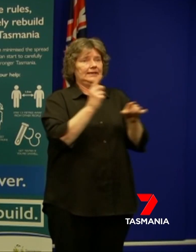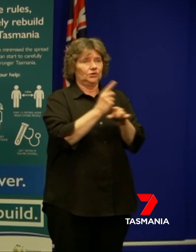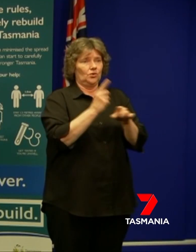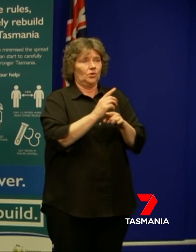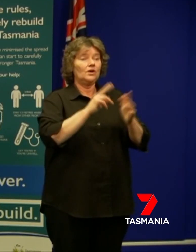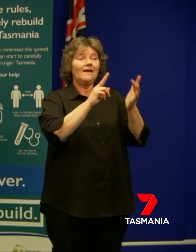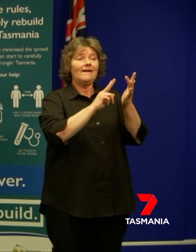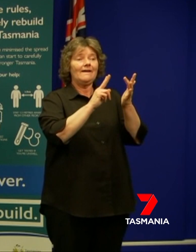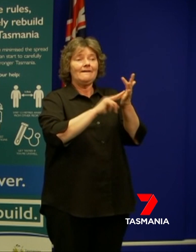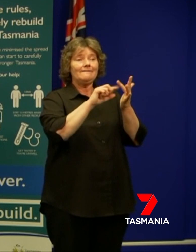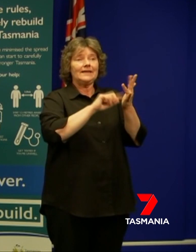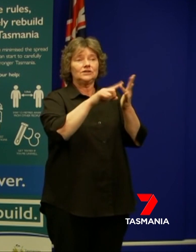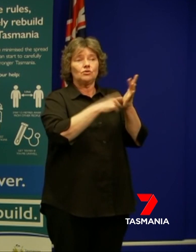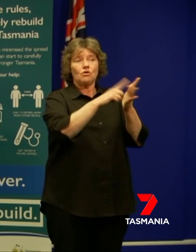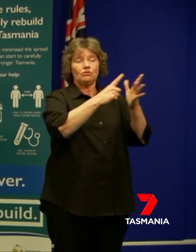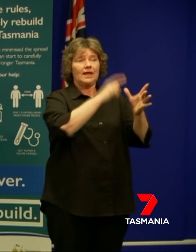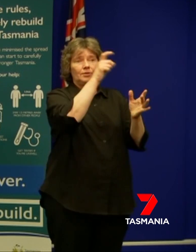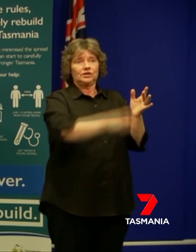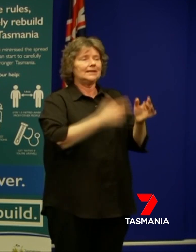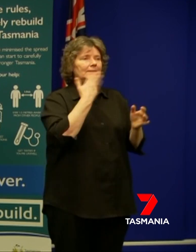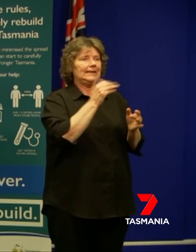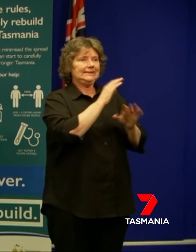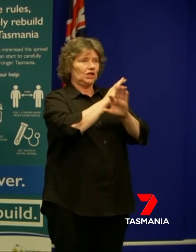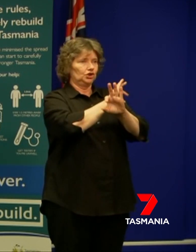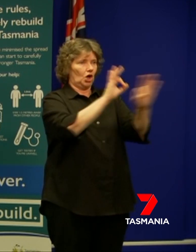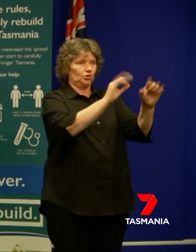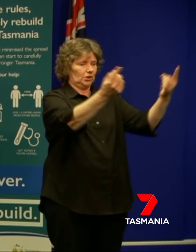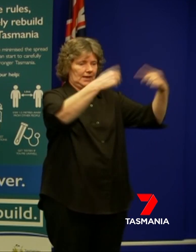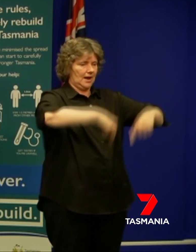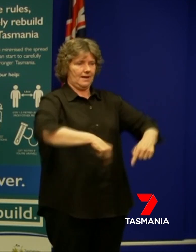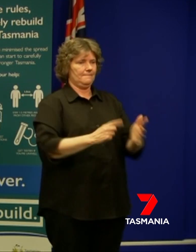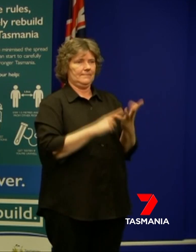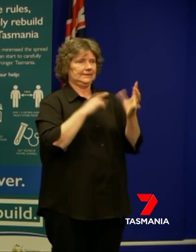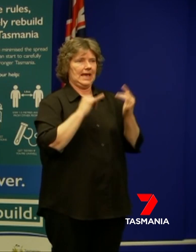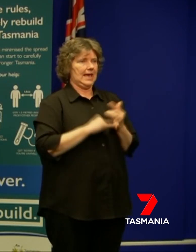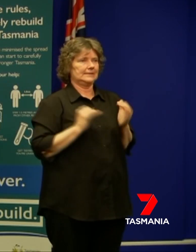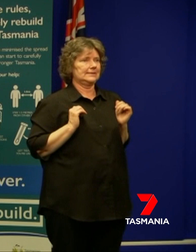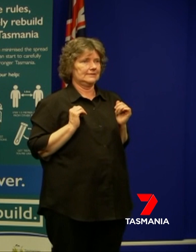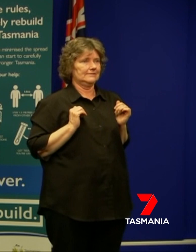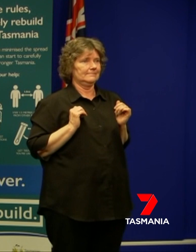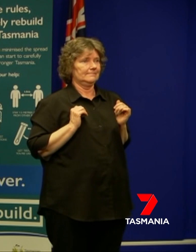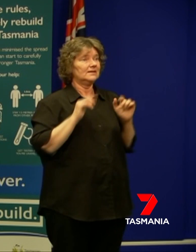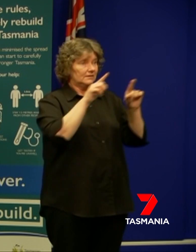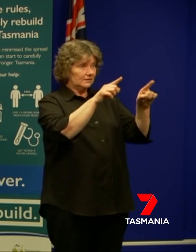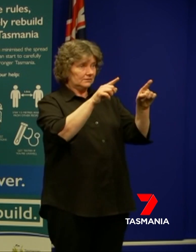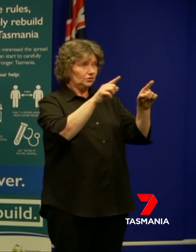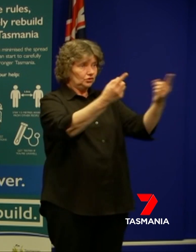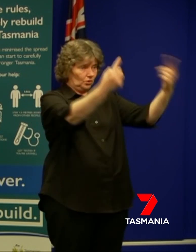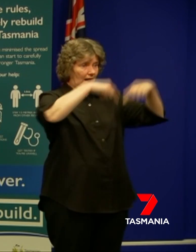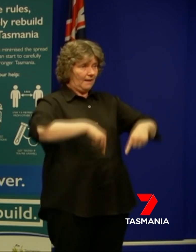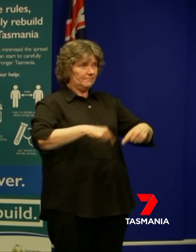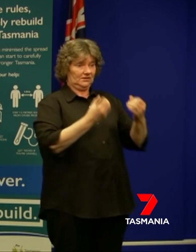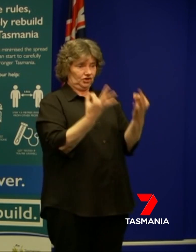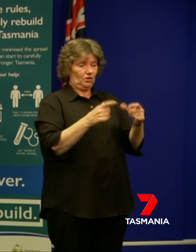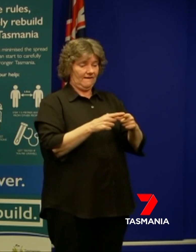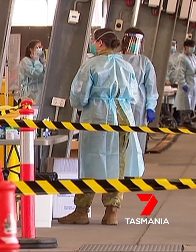Victoria, please don't come to Tasmania. If you do come to Tasmania and you haven't been granted an exemption, then